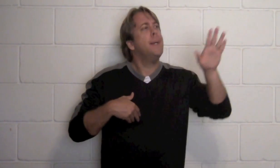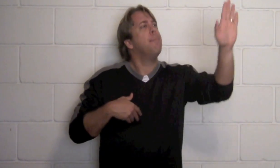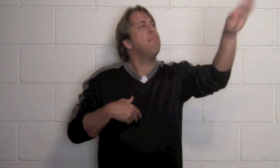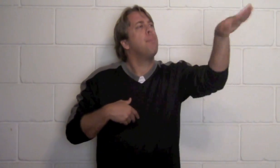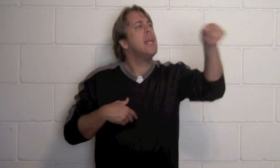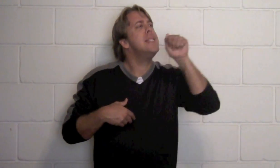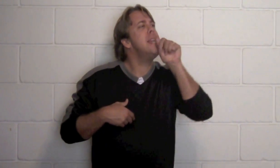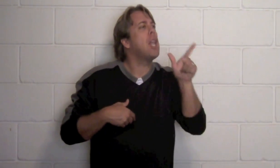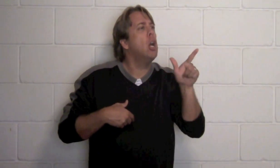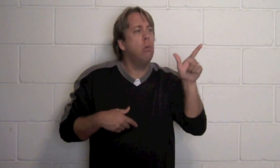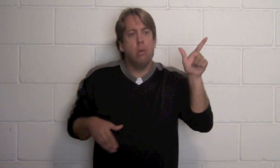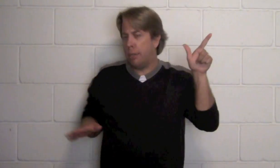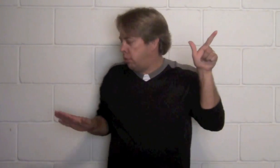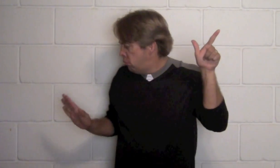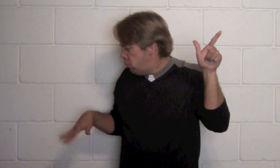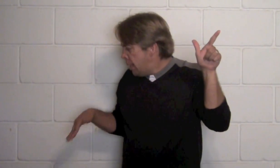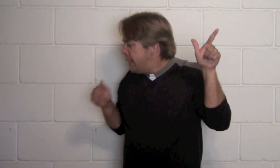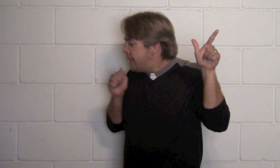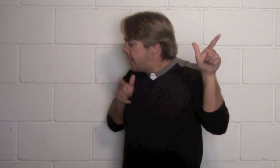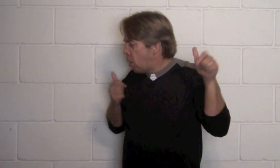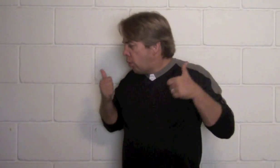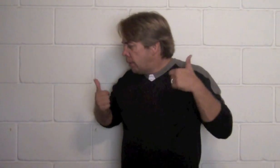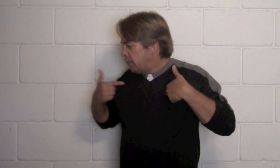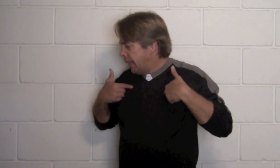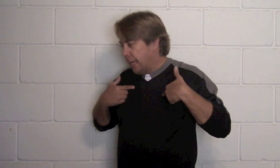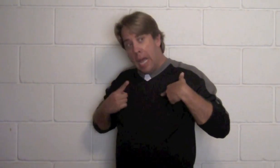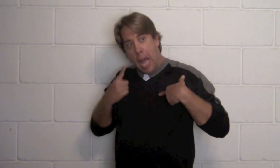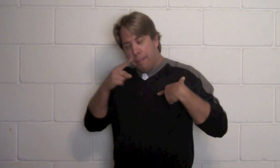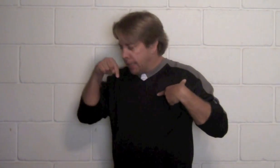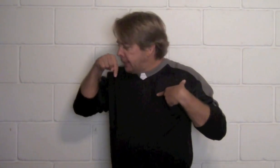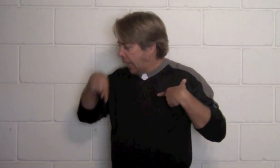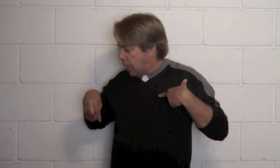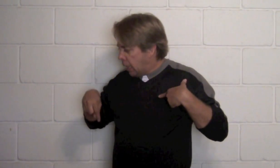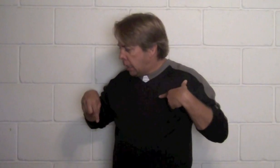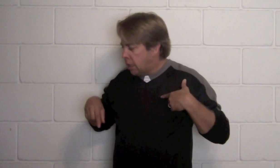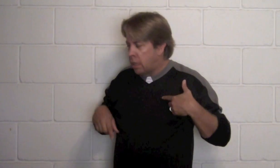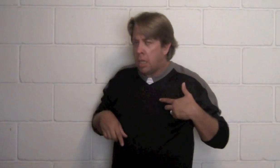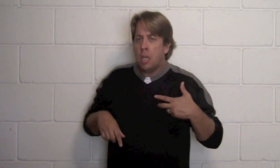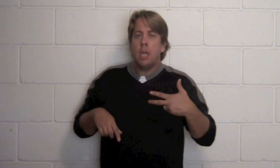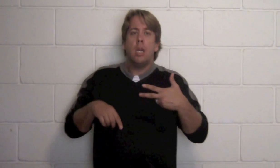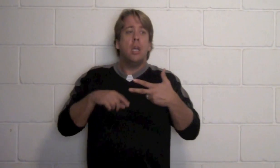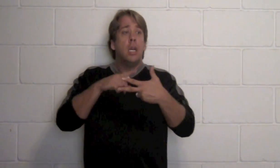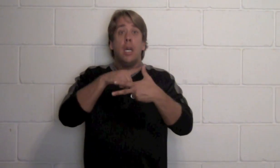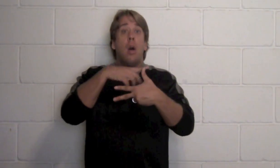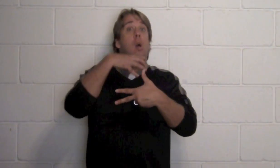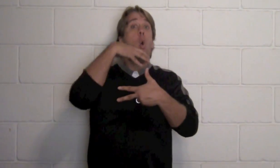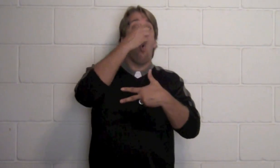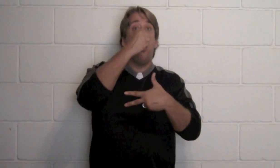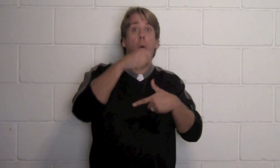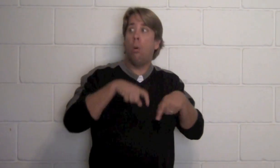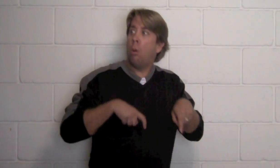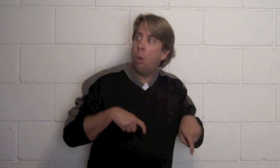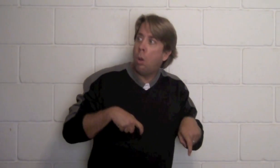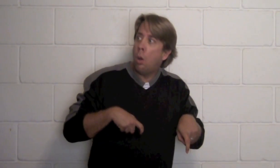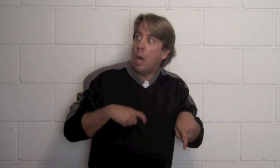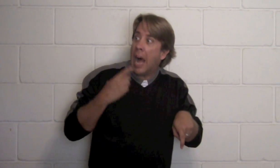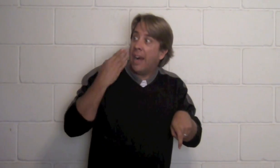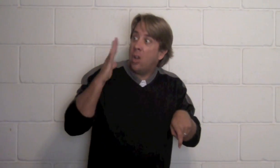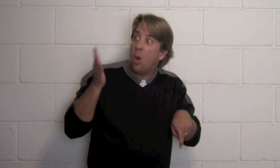stairs or down the stairs. So she yelled for her 2 other sisters and said, what am I doing, going up or going down? The oldest